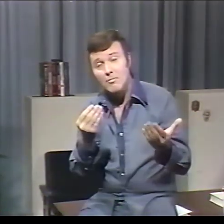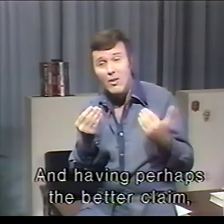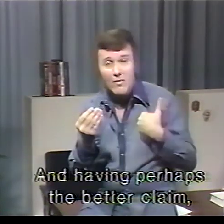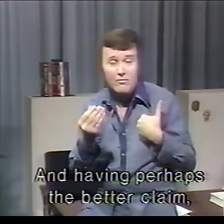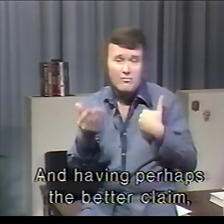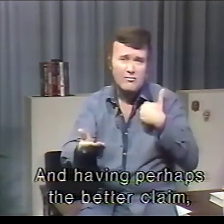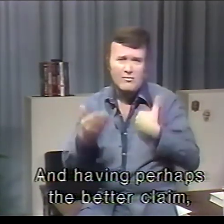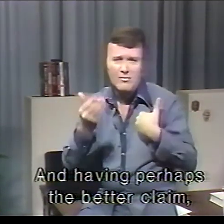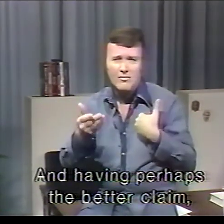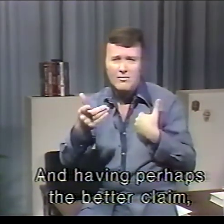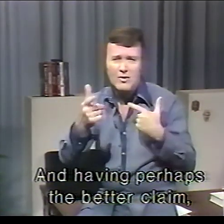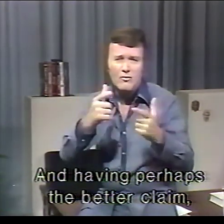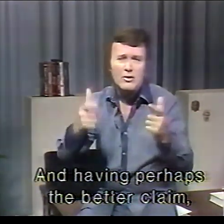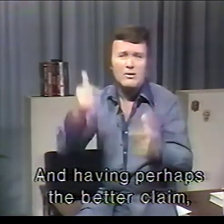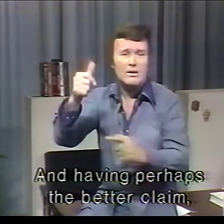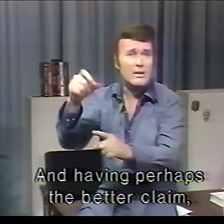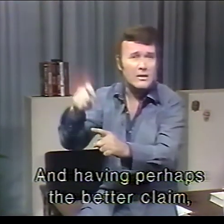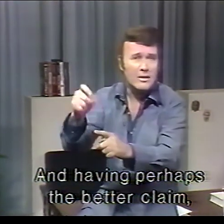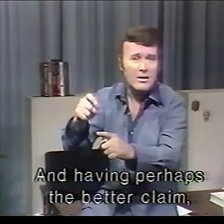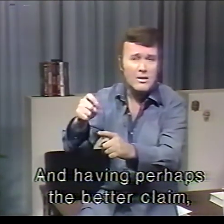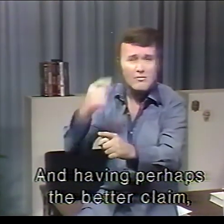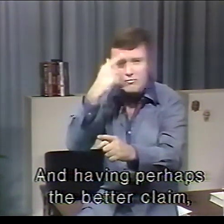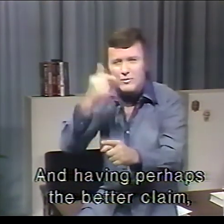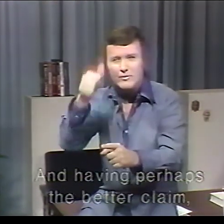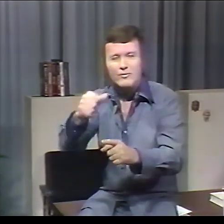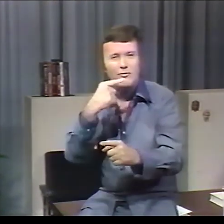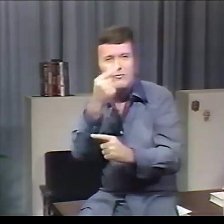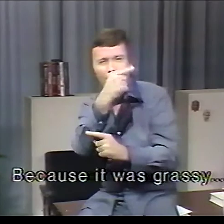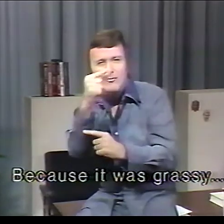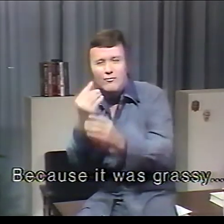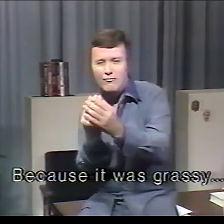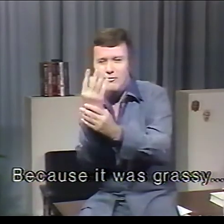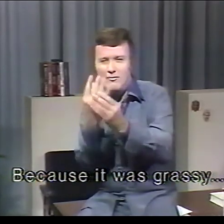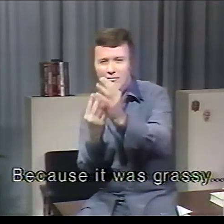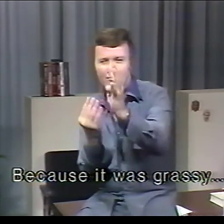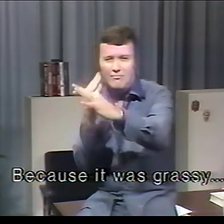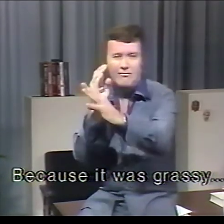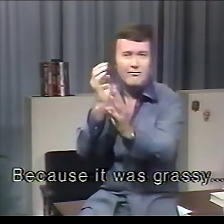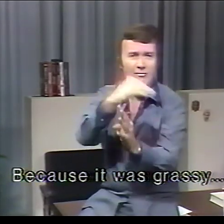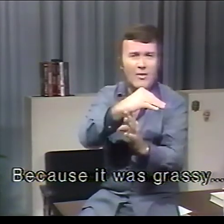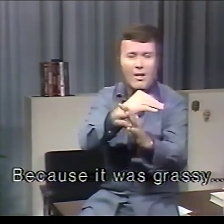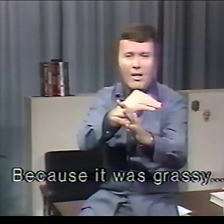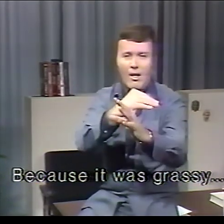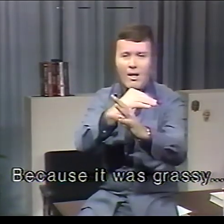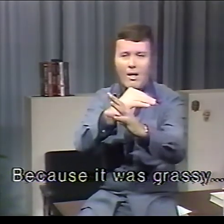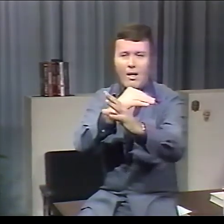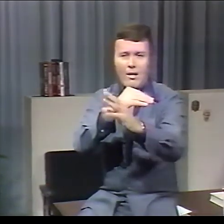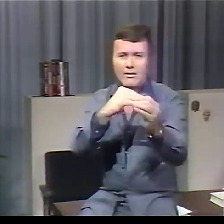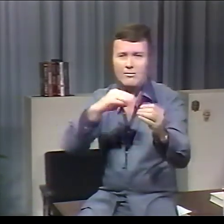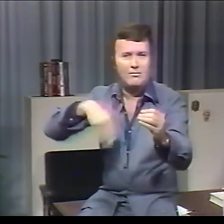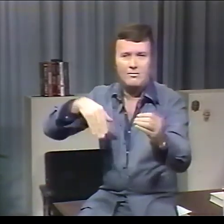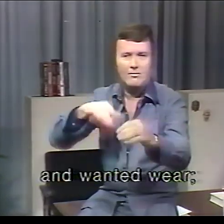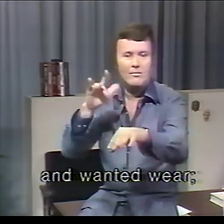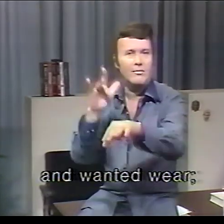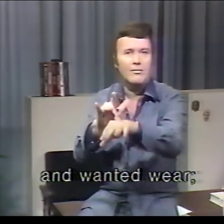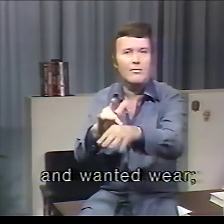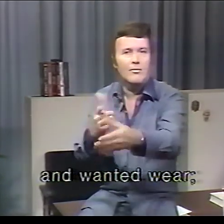And having perhaps the better claim because it was grassy and wanted